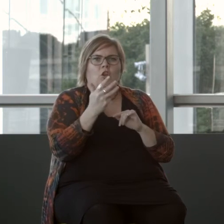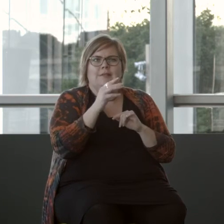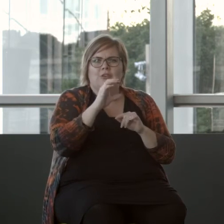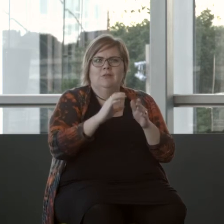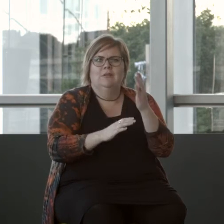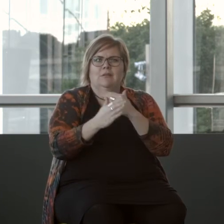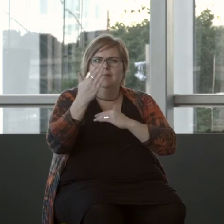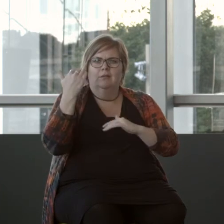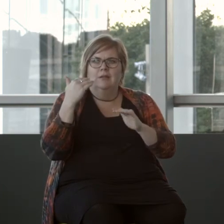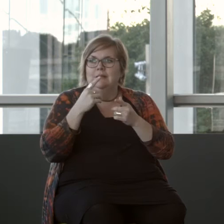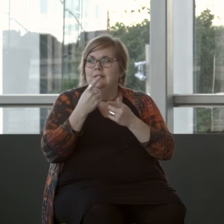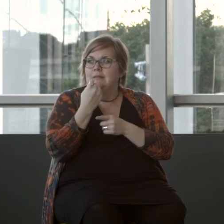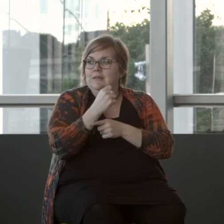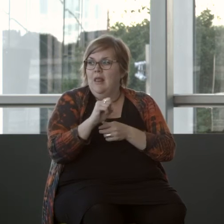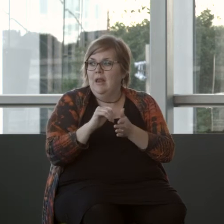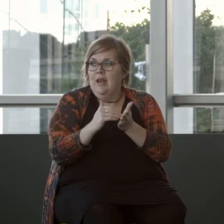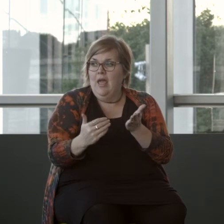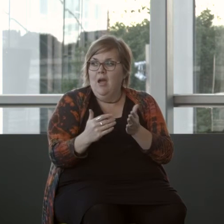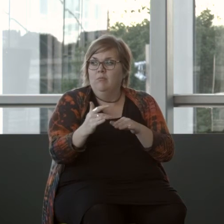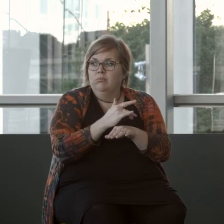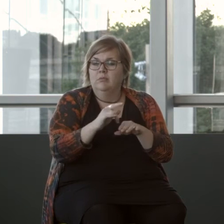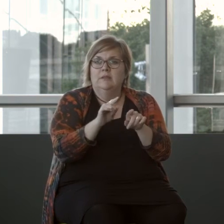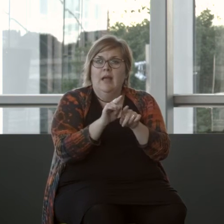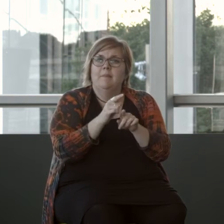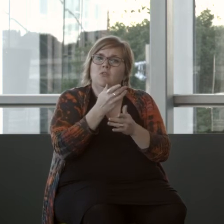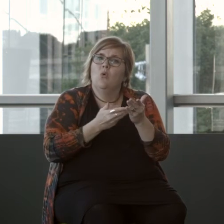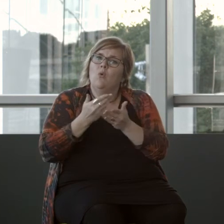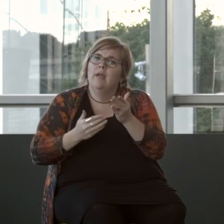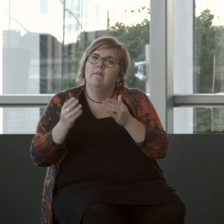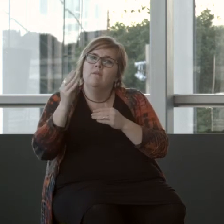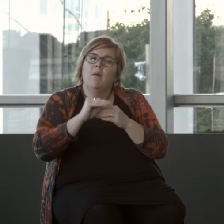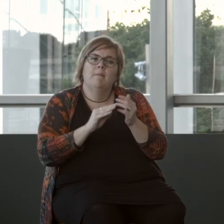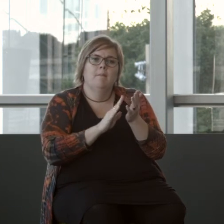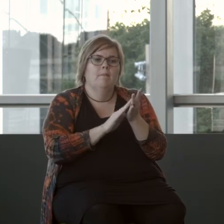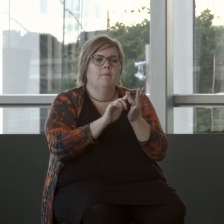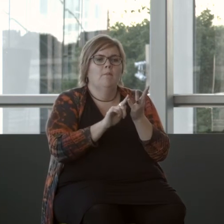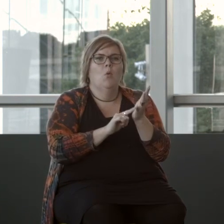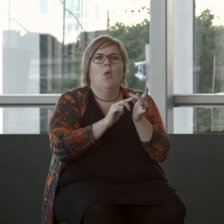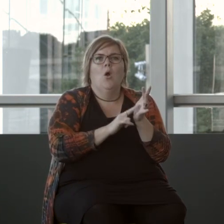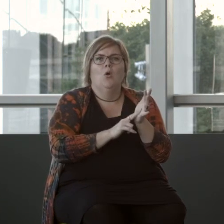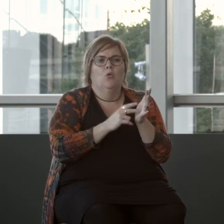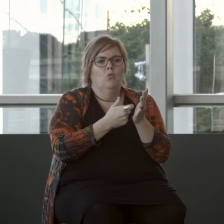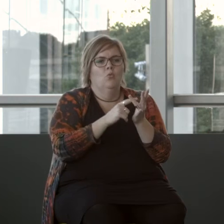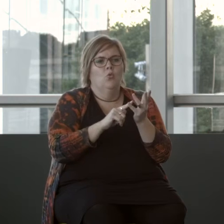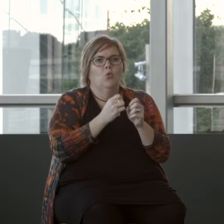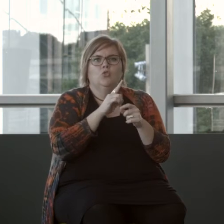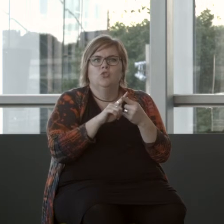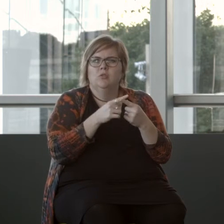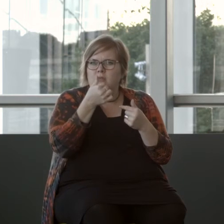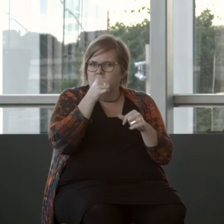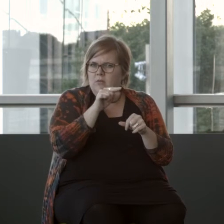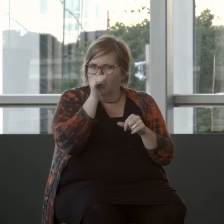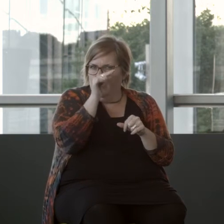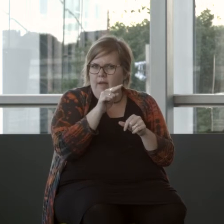it's also being performed nowadays. It's the storyline for Moulin Rouge, if anybody's familiar with that film.